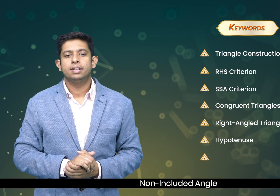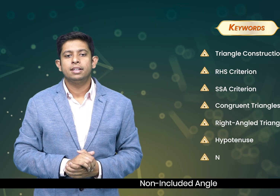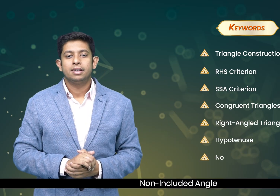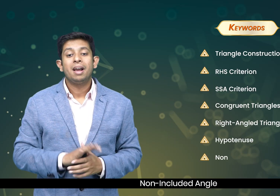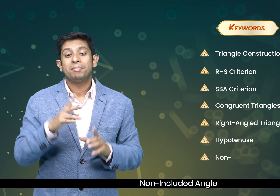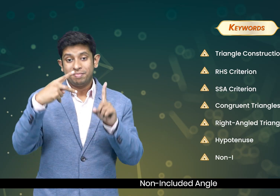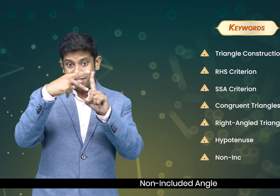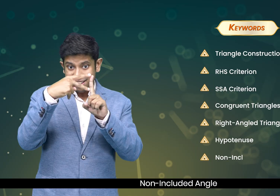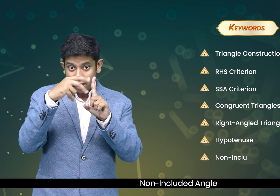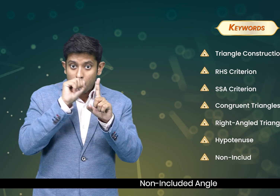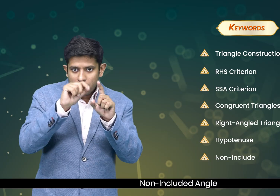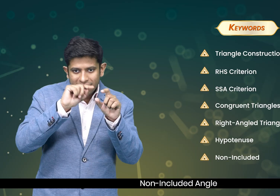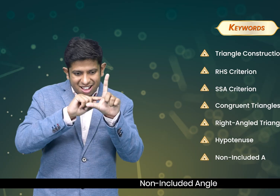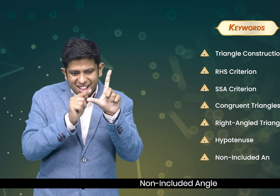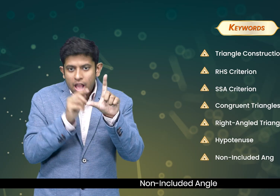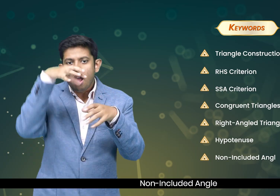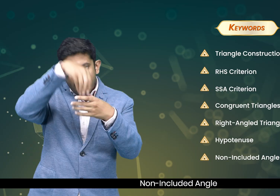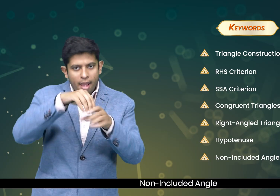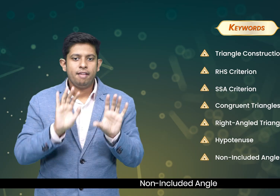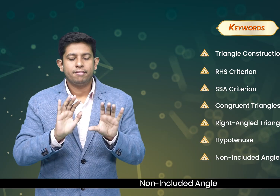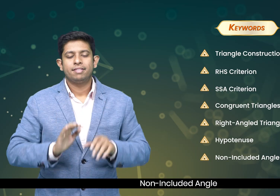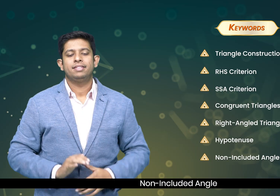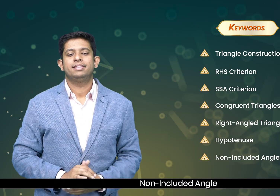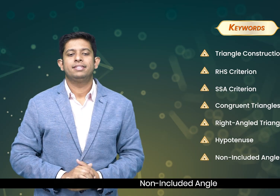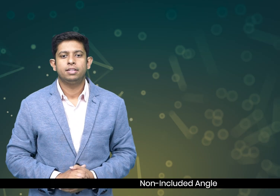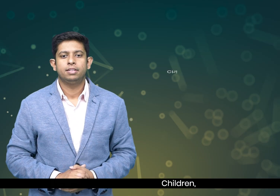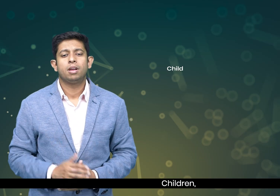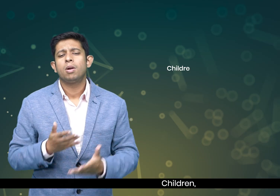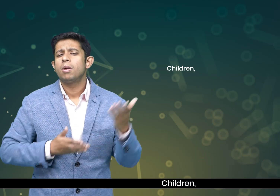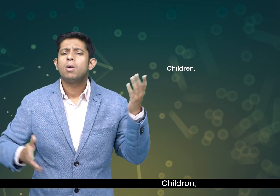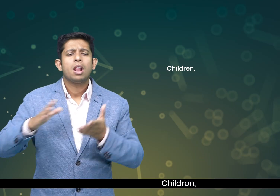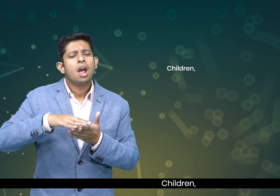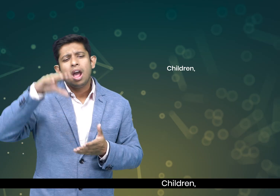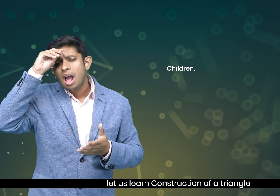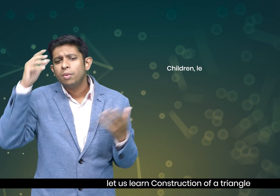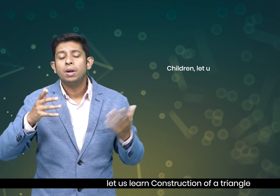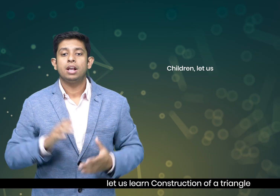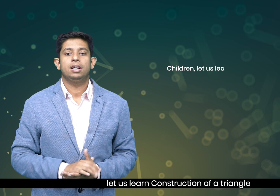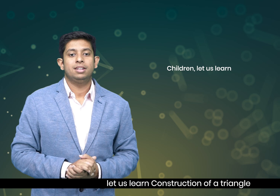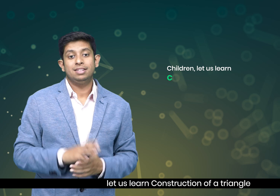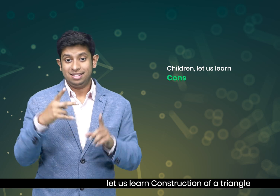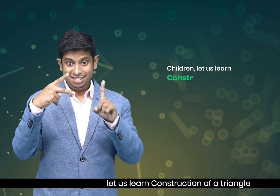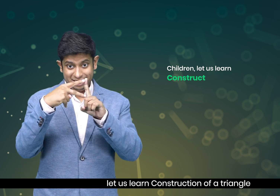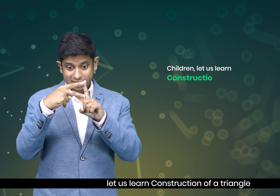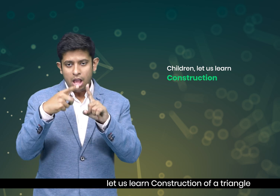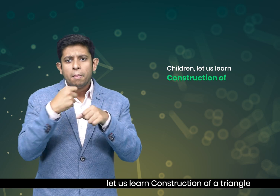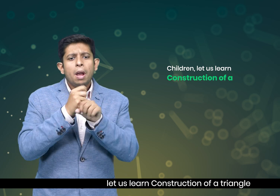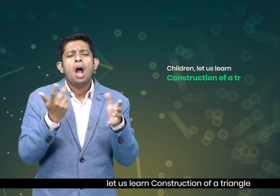and non-included angle. Children, let us learn construction of a